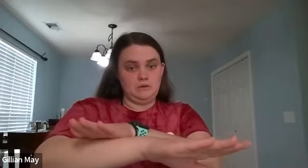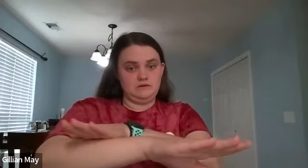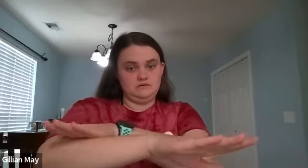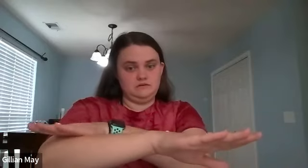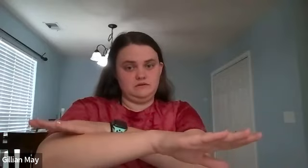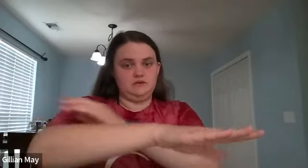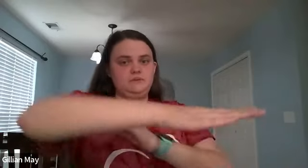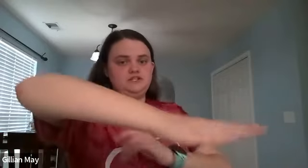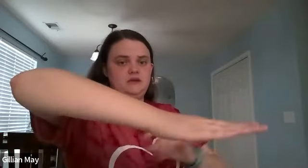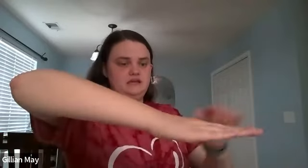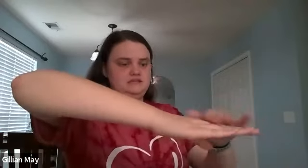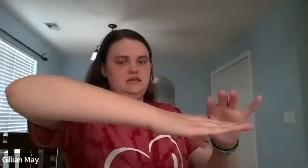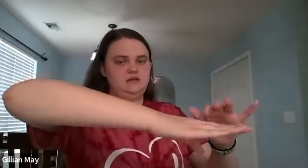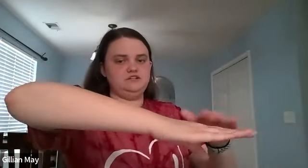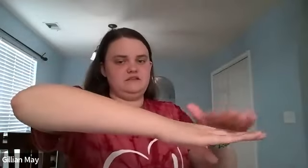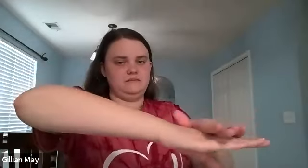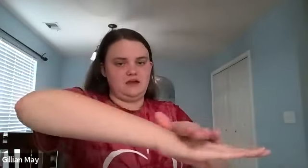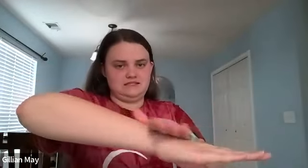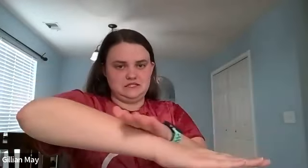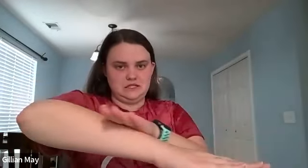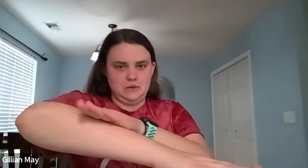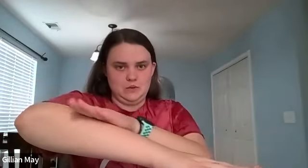slow. And you want to make sure your hands like, yeah, you want to do like the back, slow.